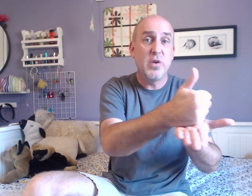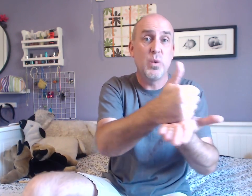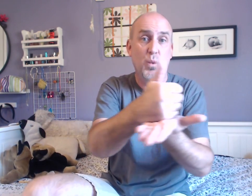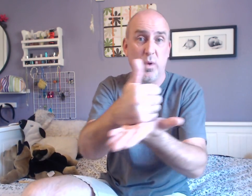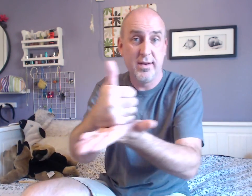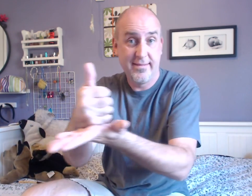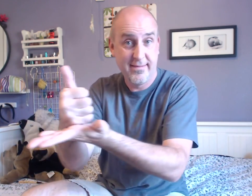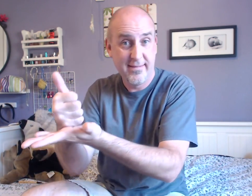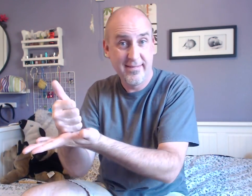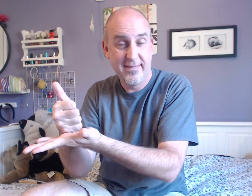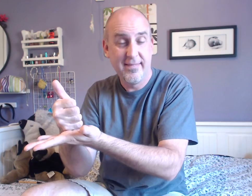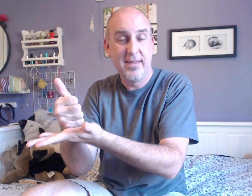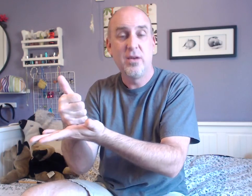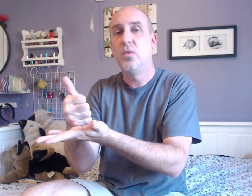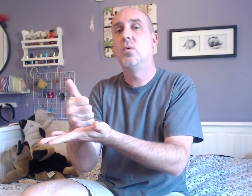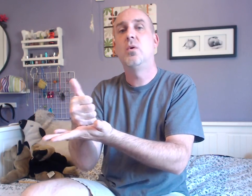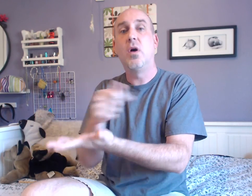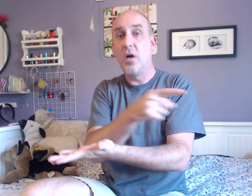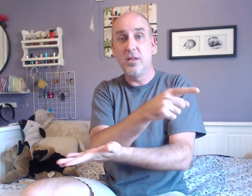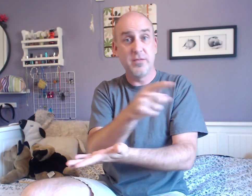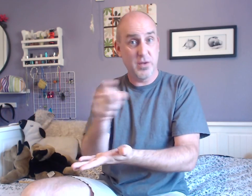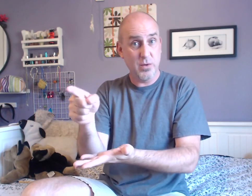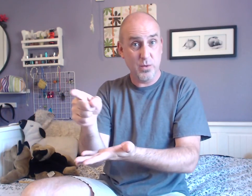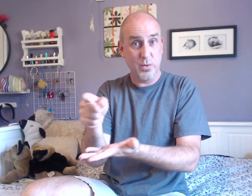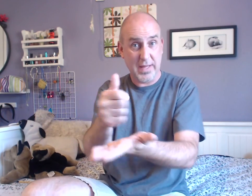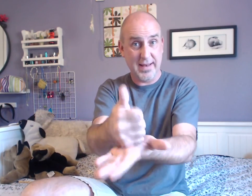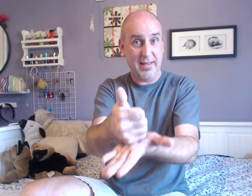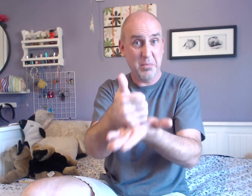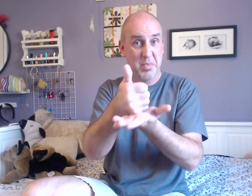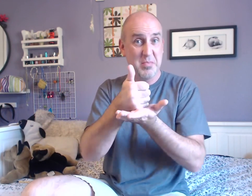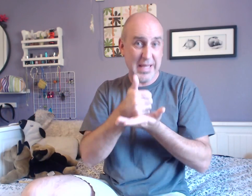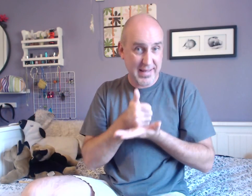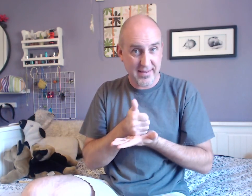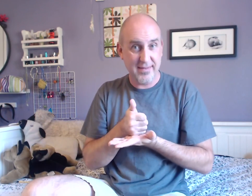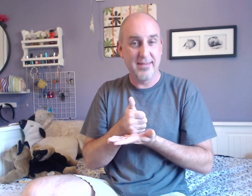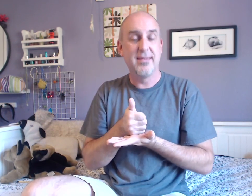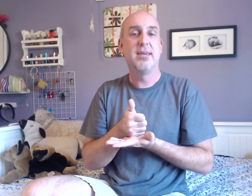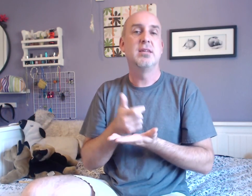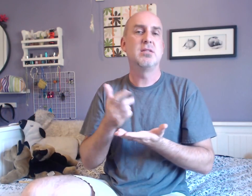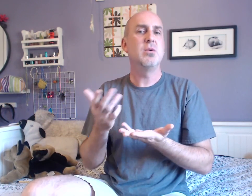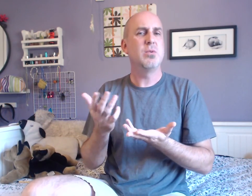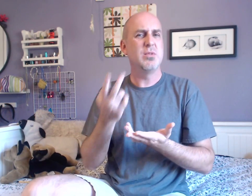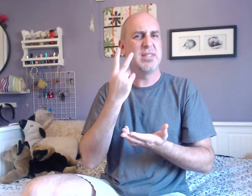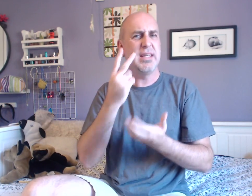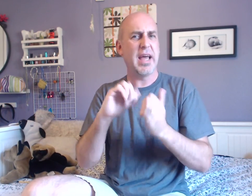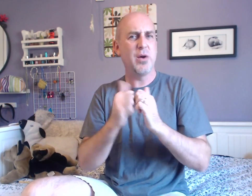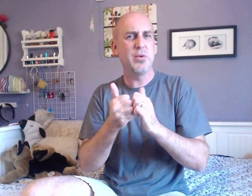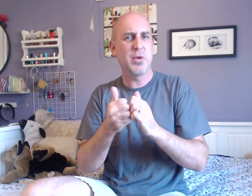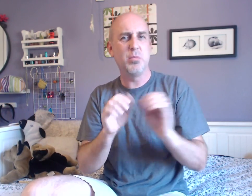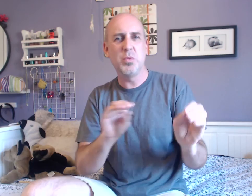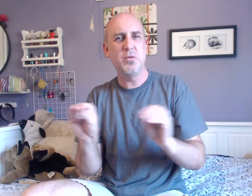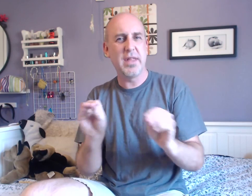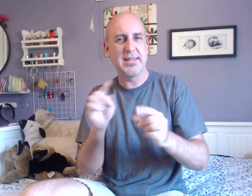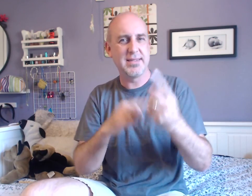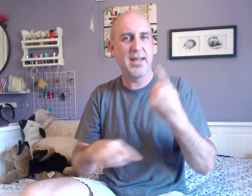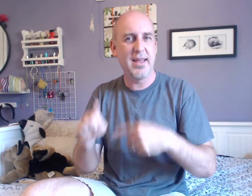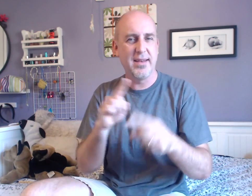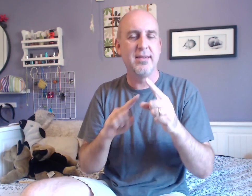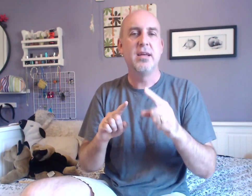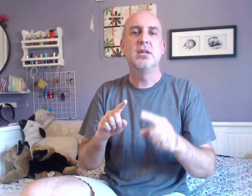you. Or all of you can help me. So you see how you can move that sign.